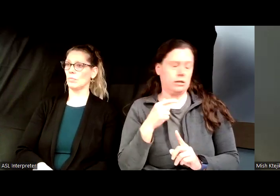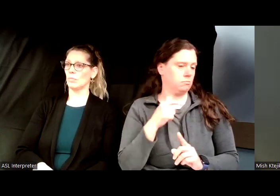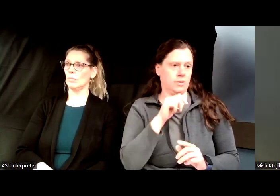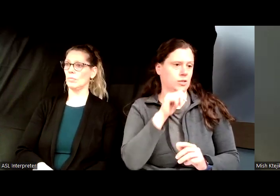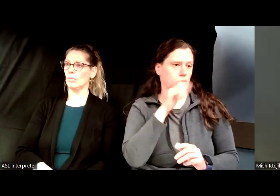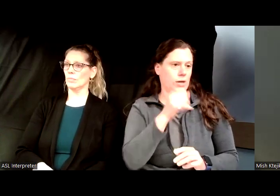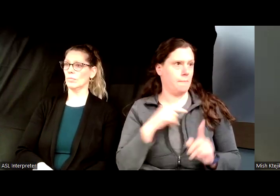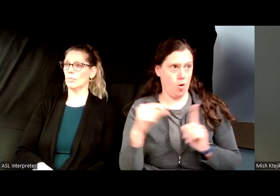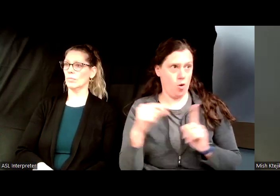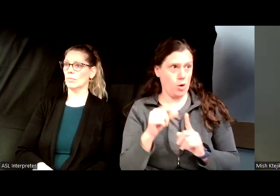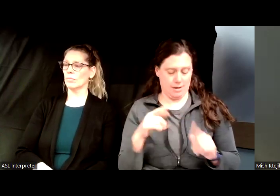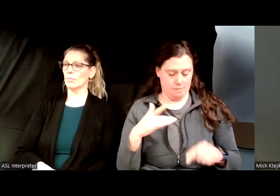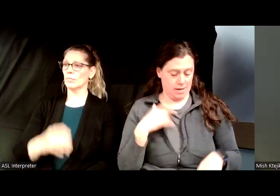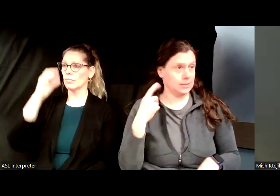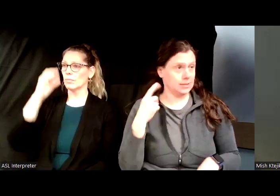my understanding is